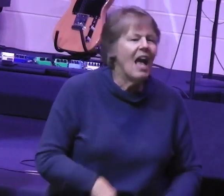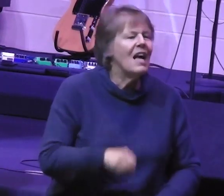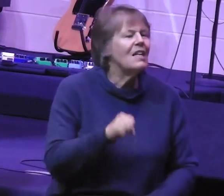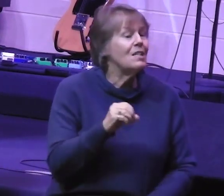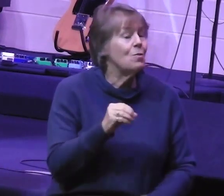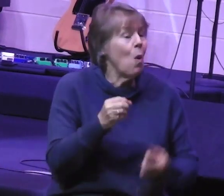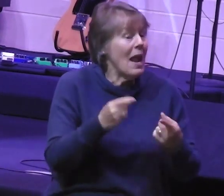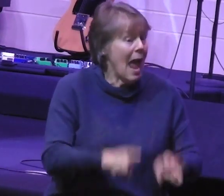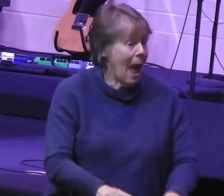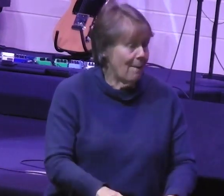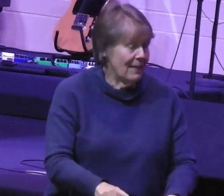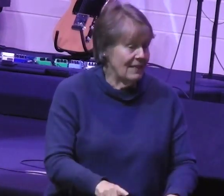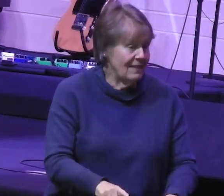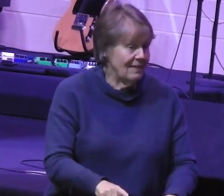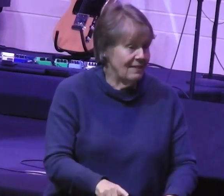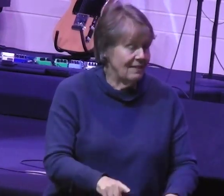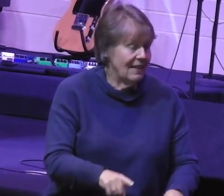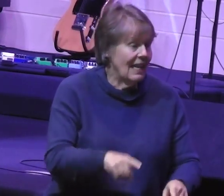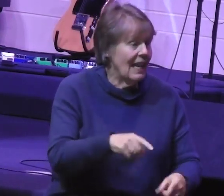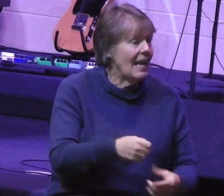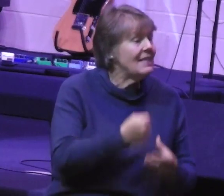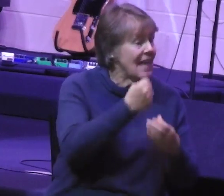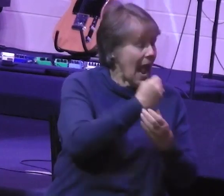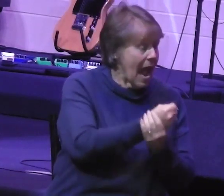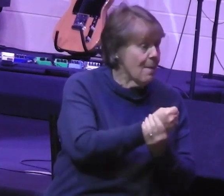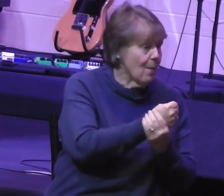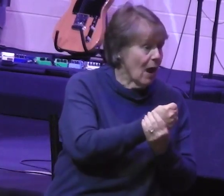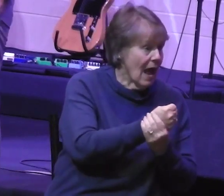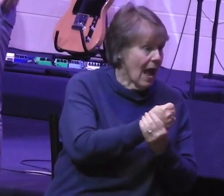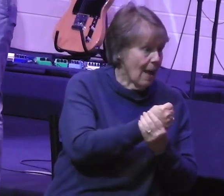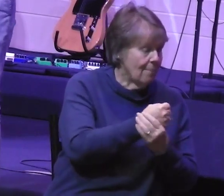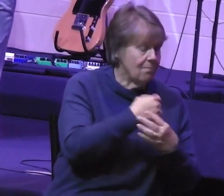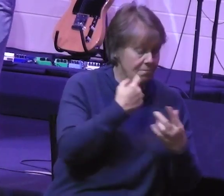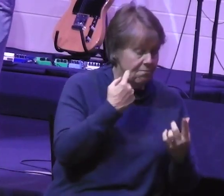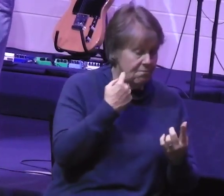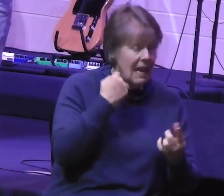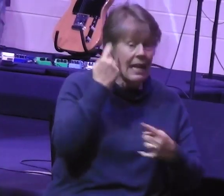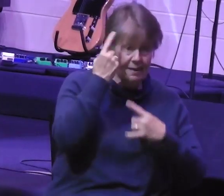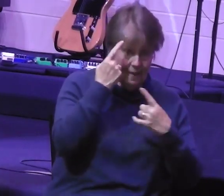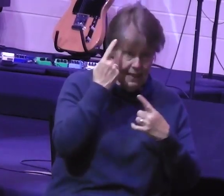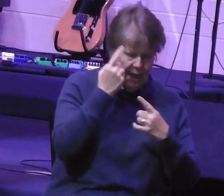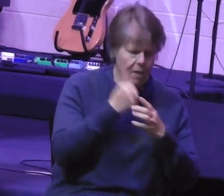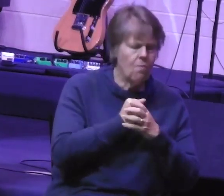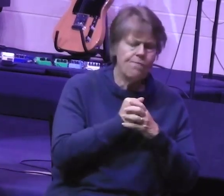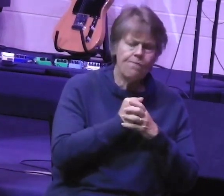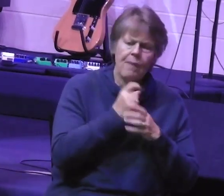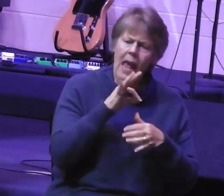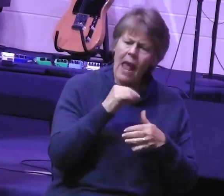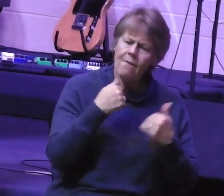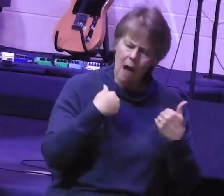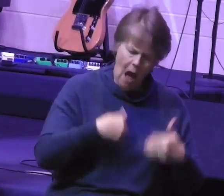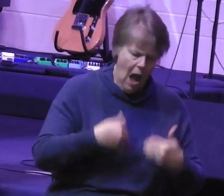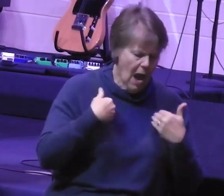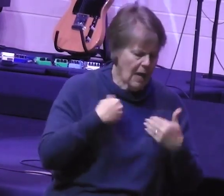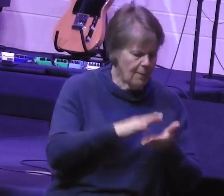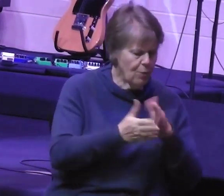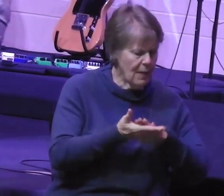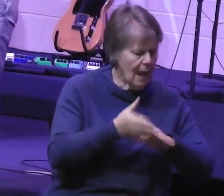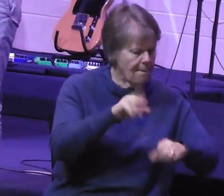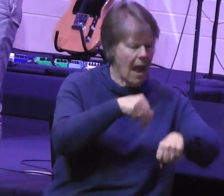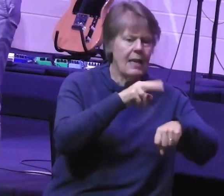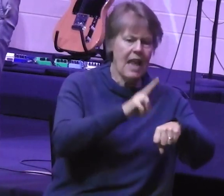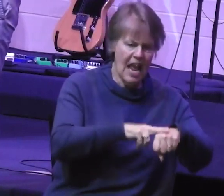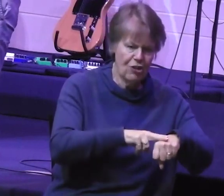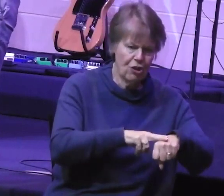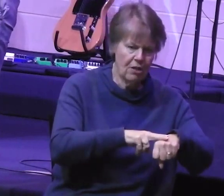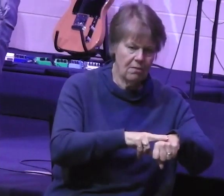what happens then is Abraham thinks to himself, and in the story it's implied, if Abraham is going to become a nation, he's going to